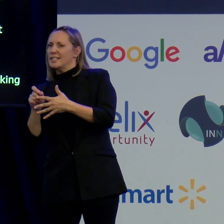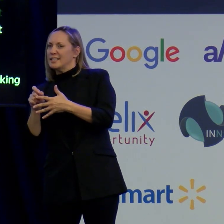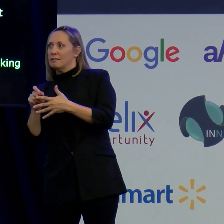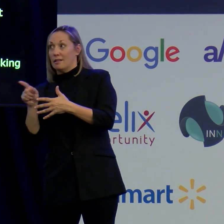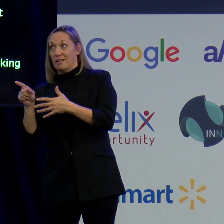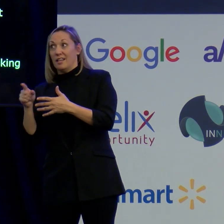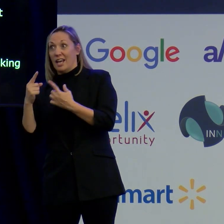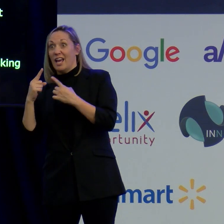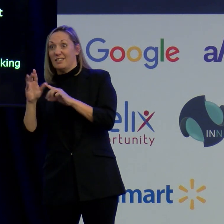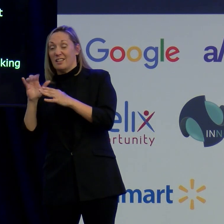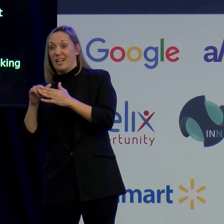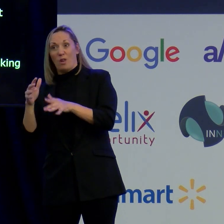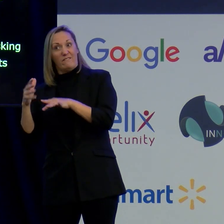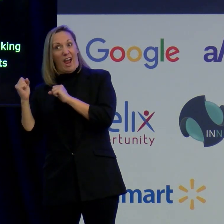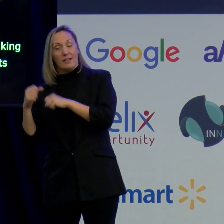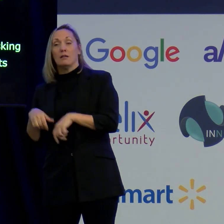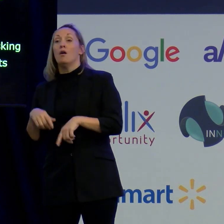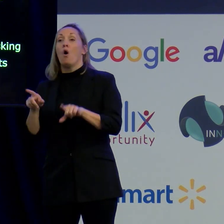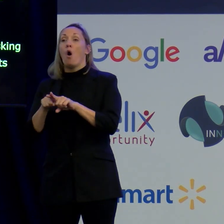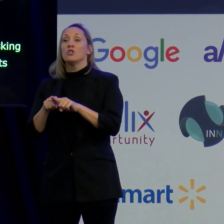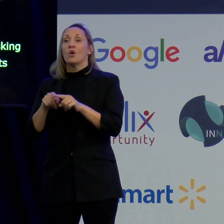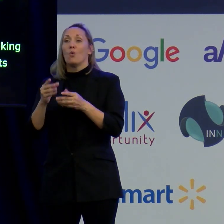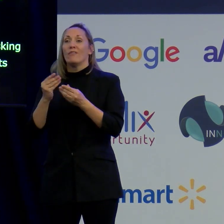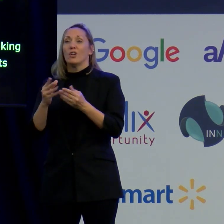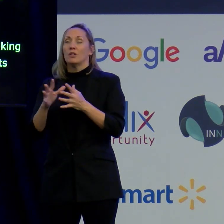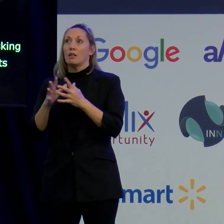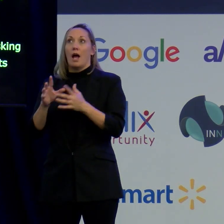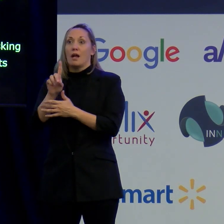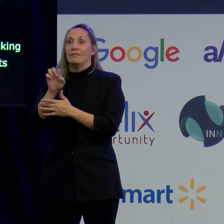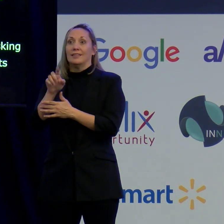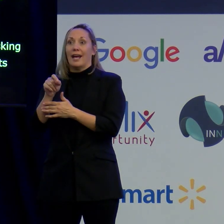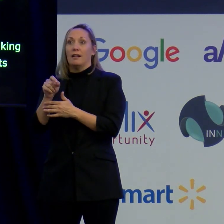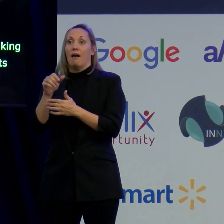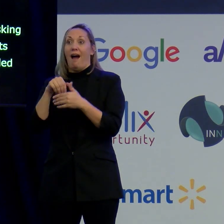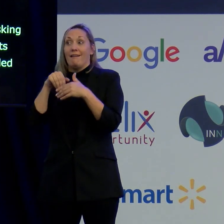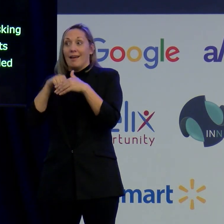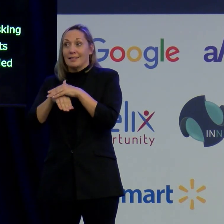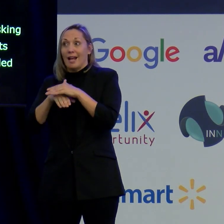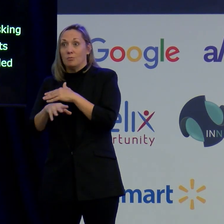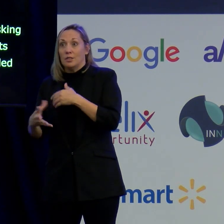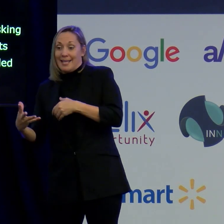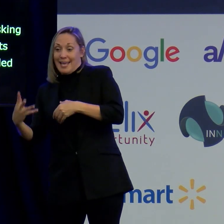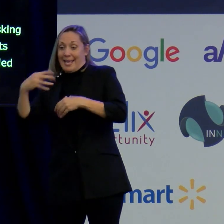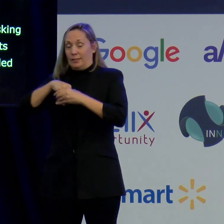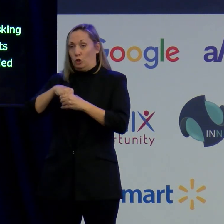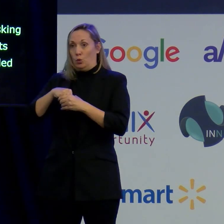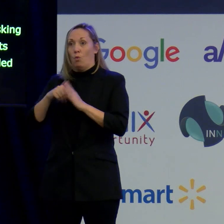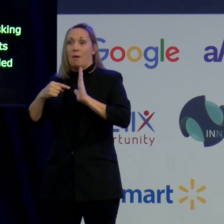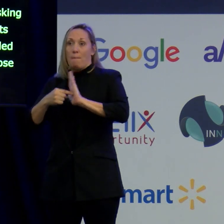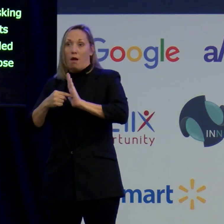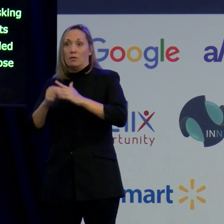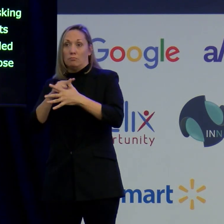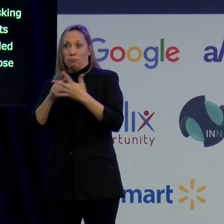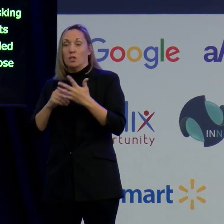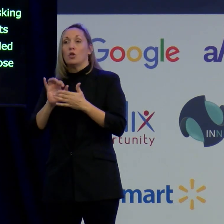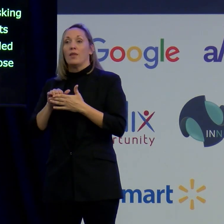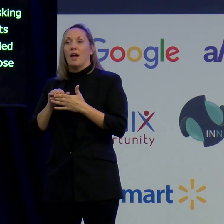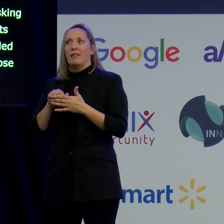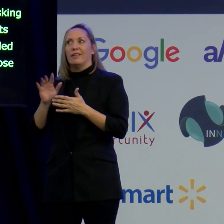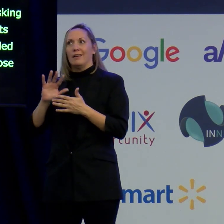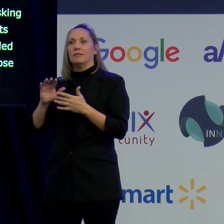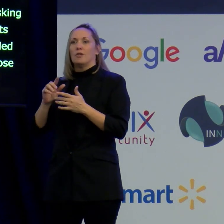fast. We've also loaded a ton of data in on accessibility into those models. So that age-old